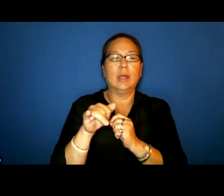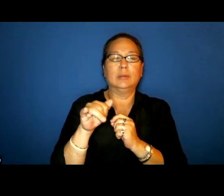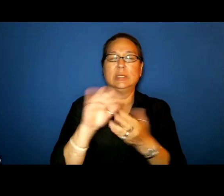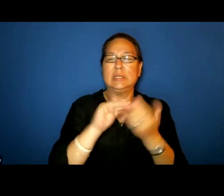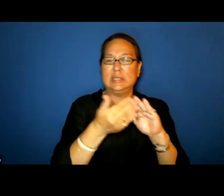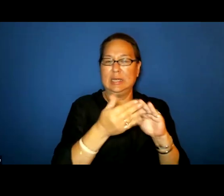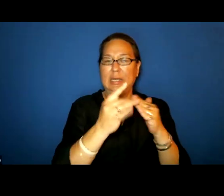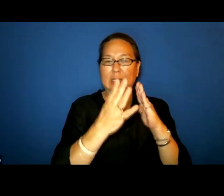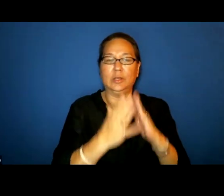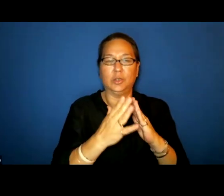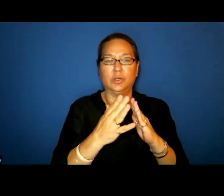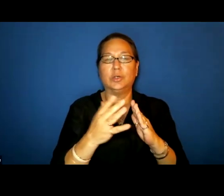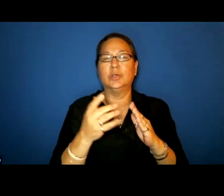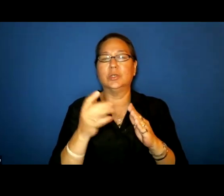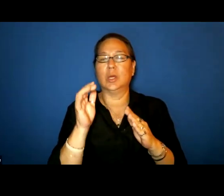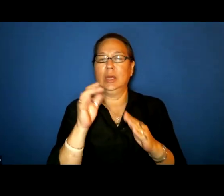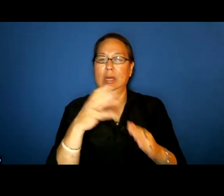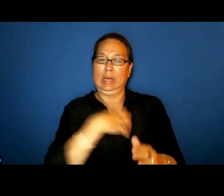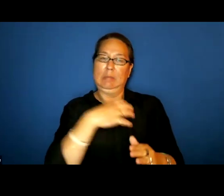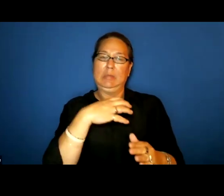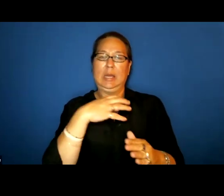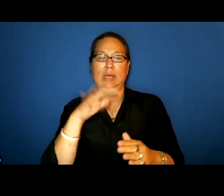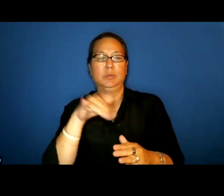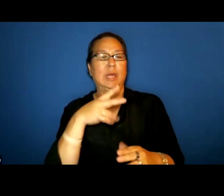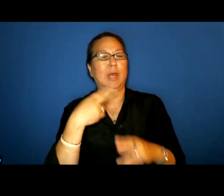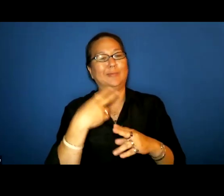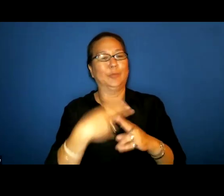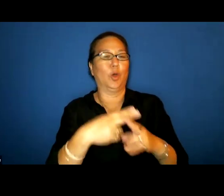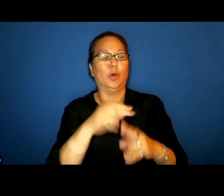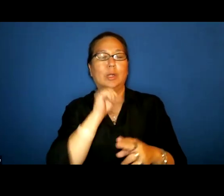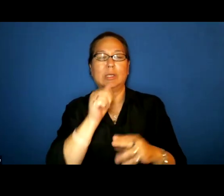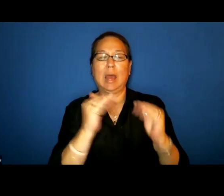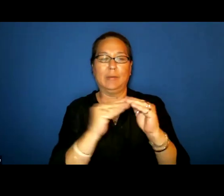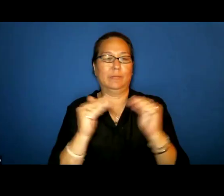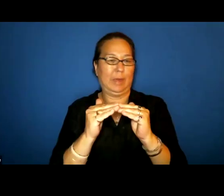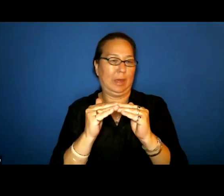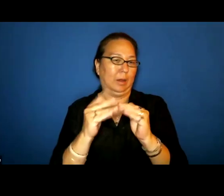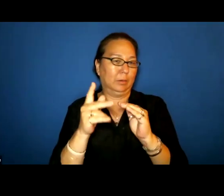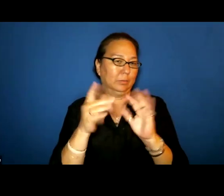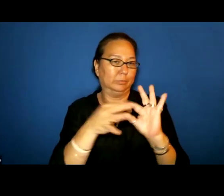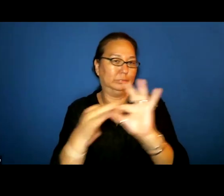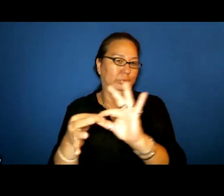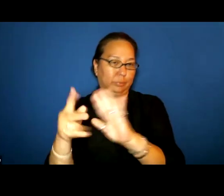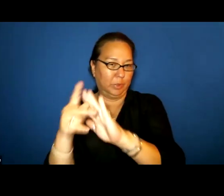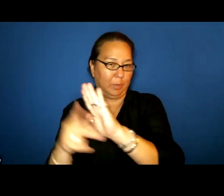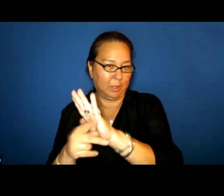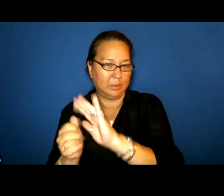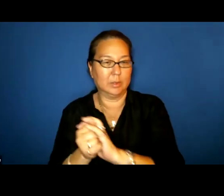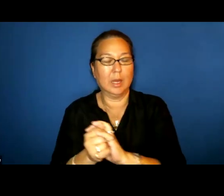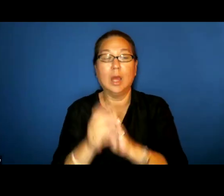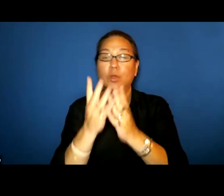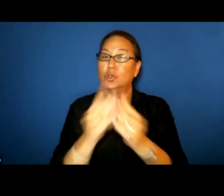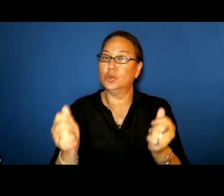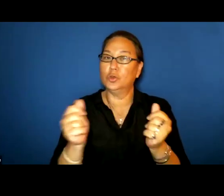I agree with the critics that all applicants should have a shot at an exam school seat. However, the solution should